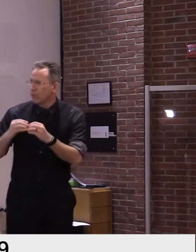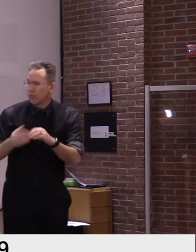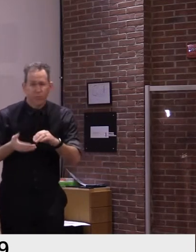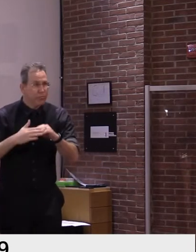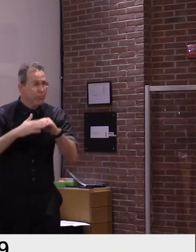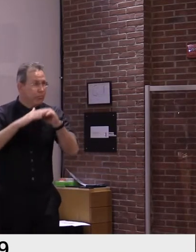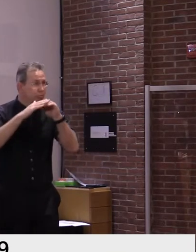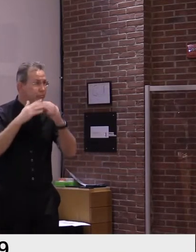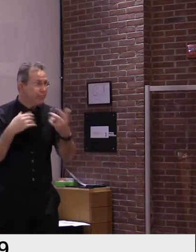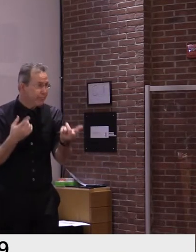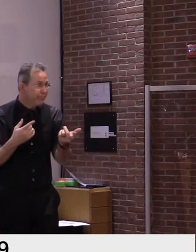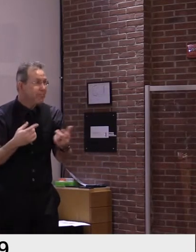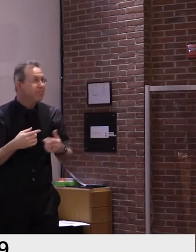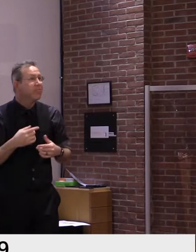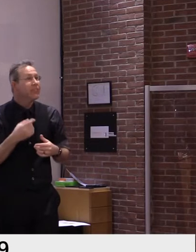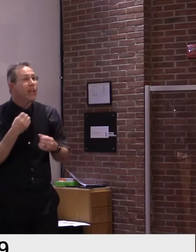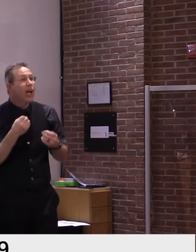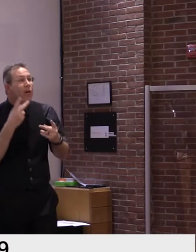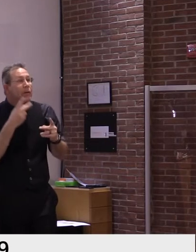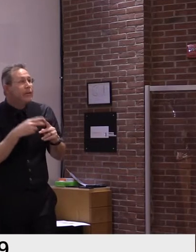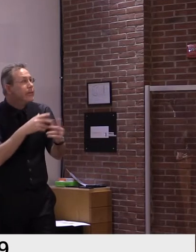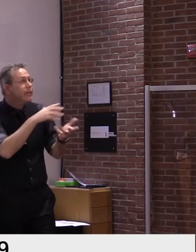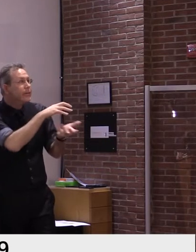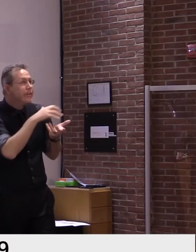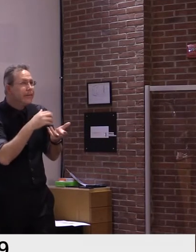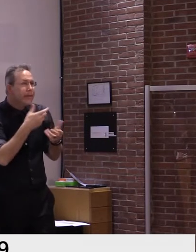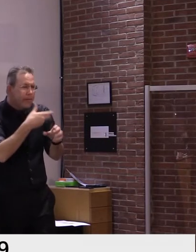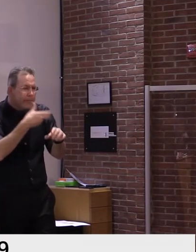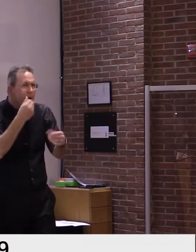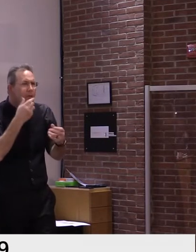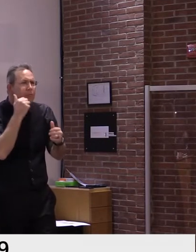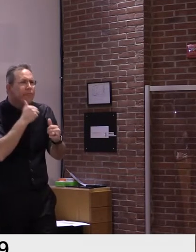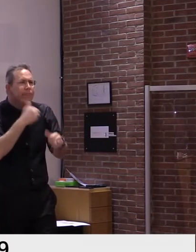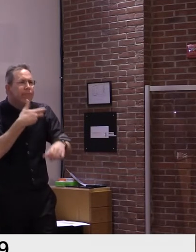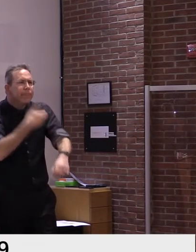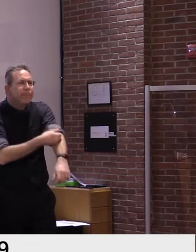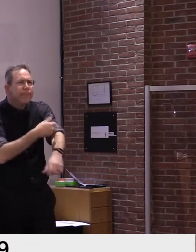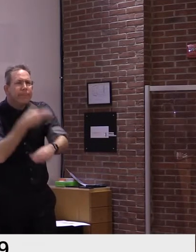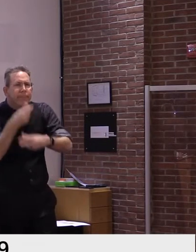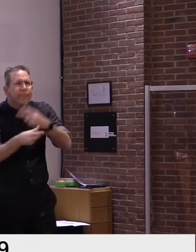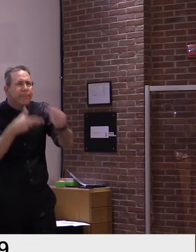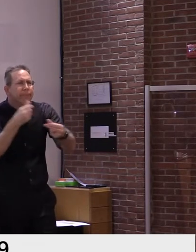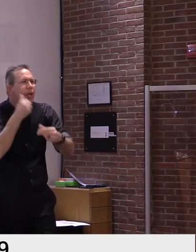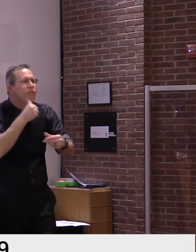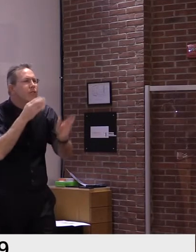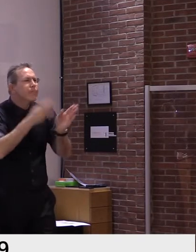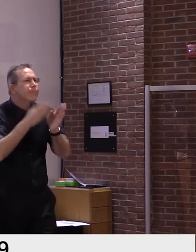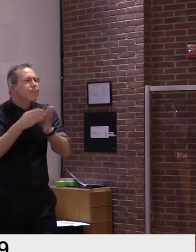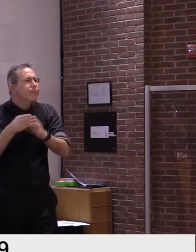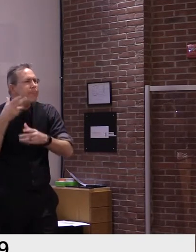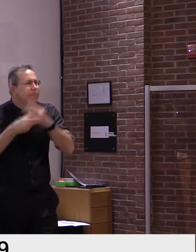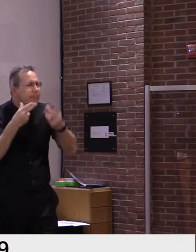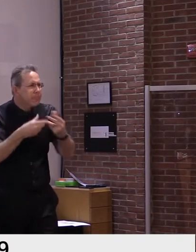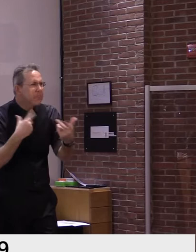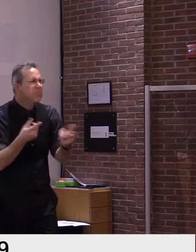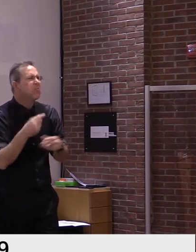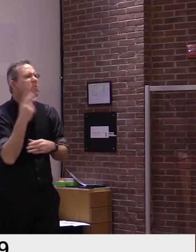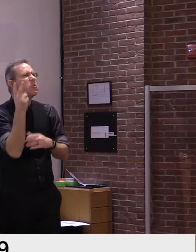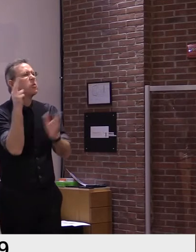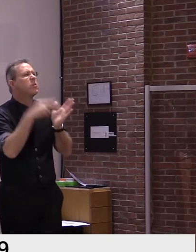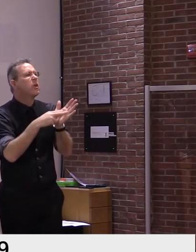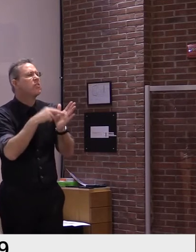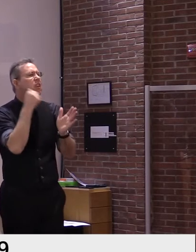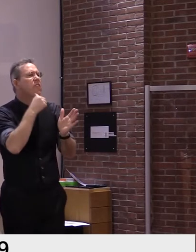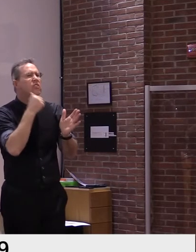basis continues to increase as well, now steadily surpassing more than 2,000 doses administered a day on